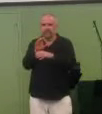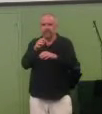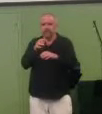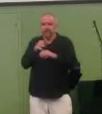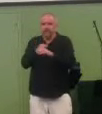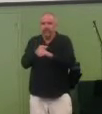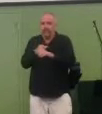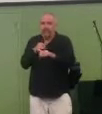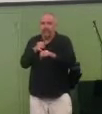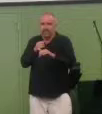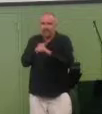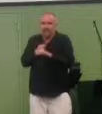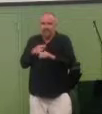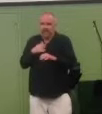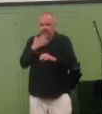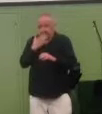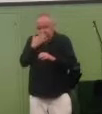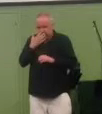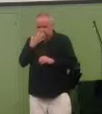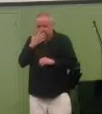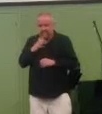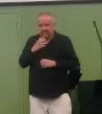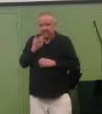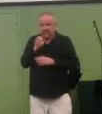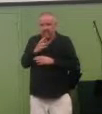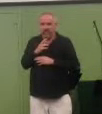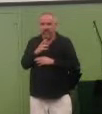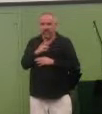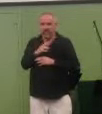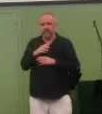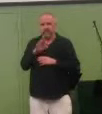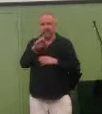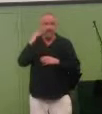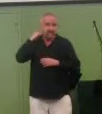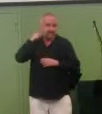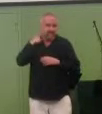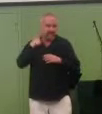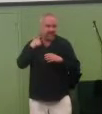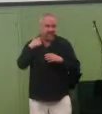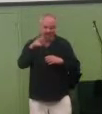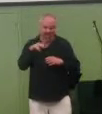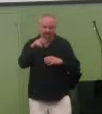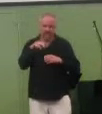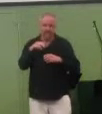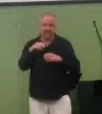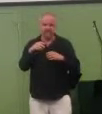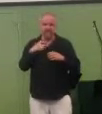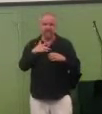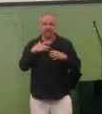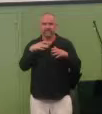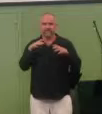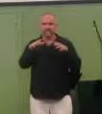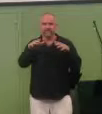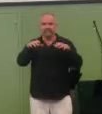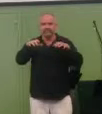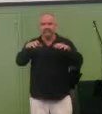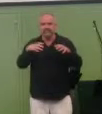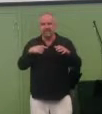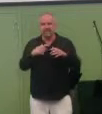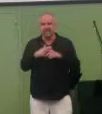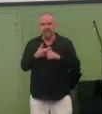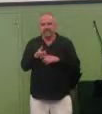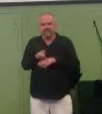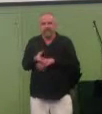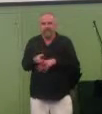then inhale the fragrance of his hair, lick the back of his neck, caress his chest and shoulders, and come inside